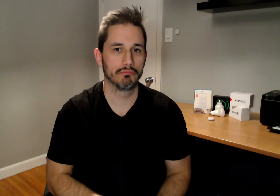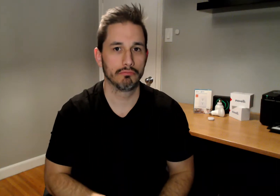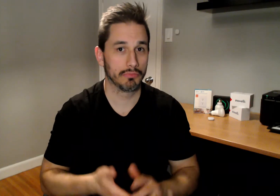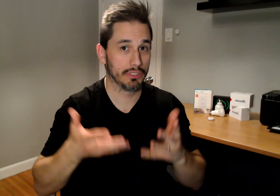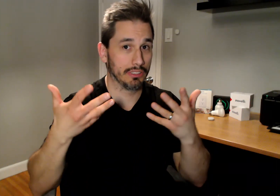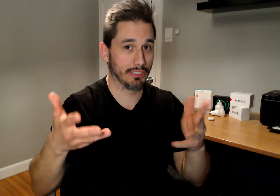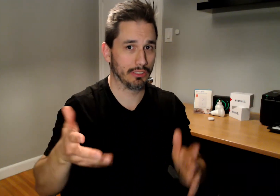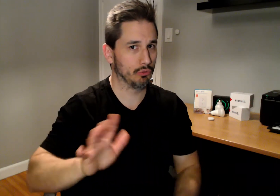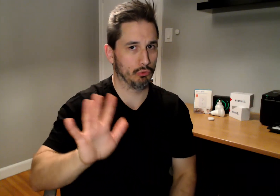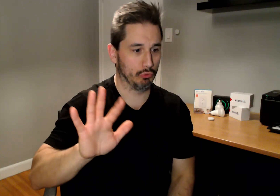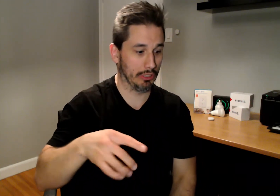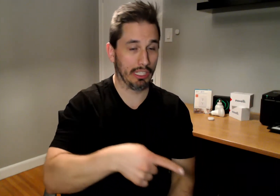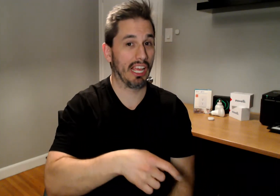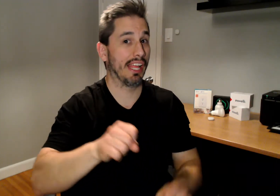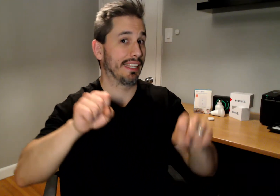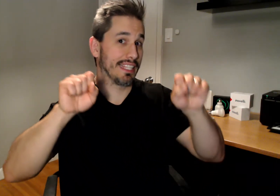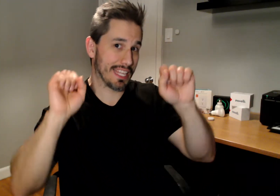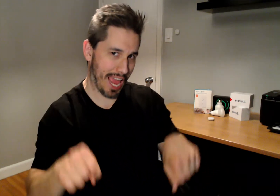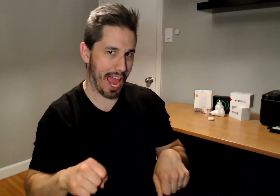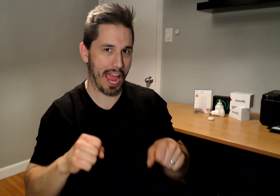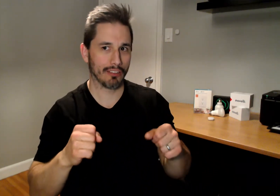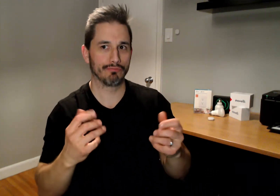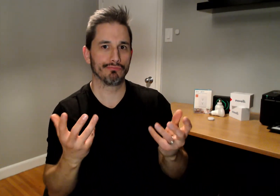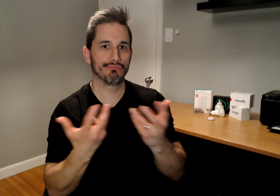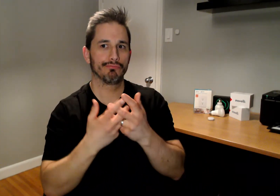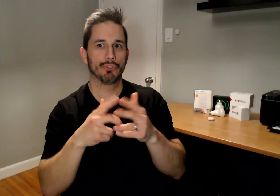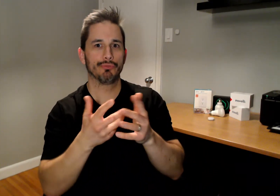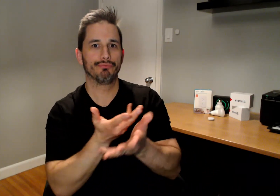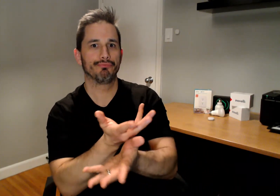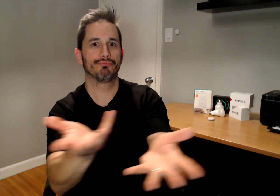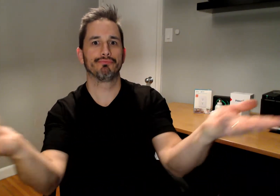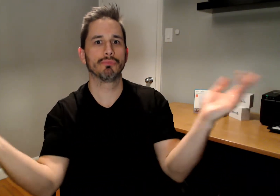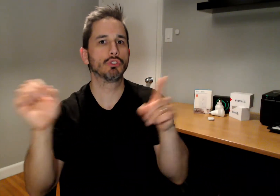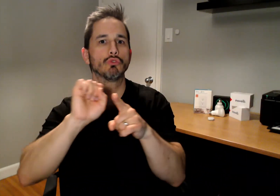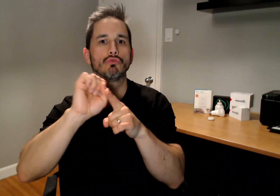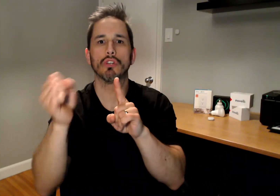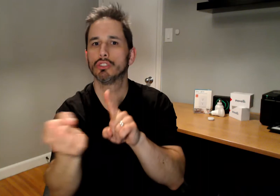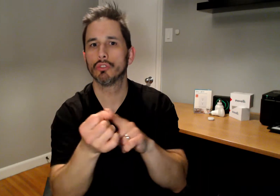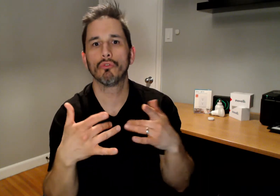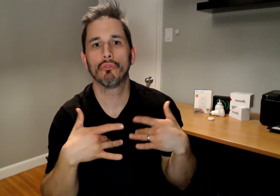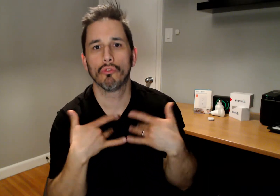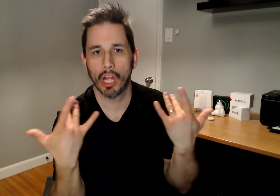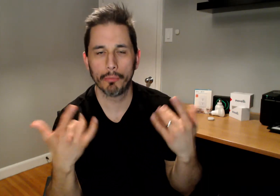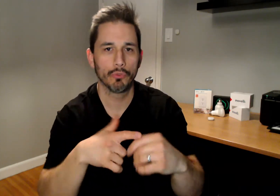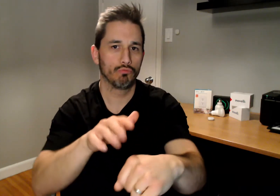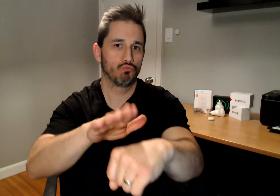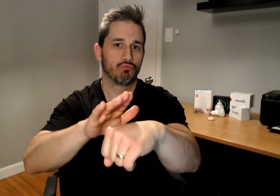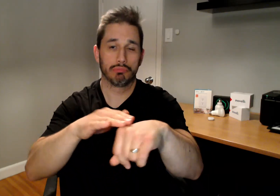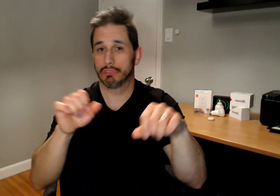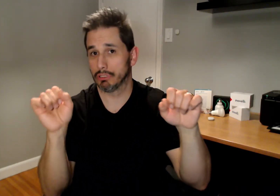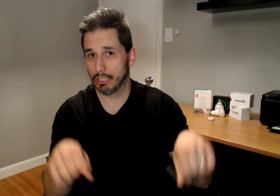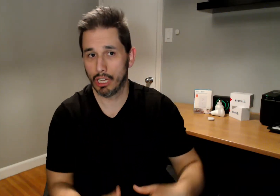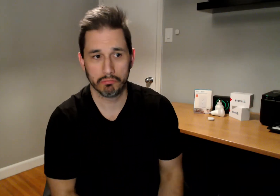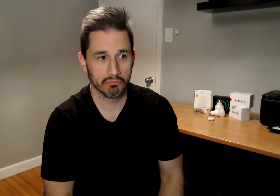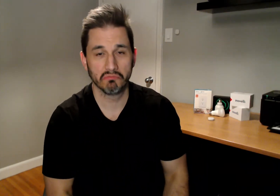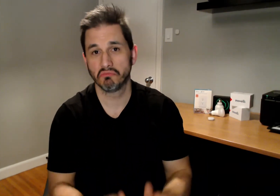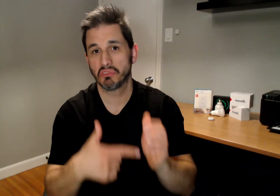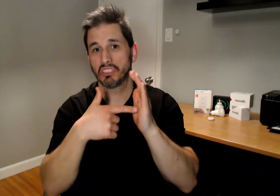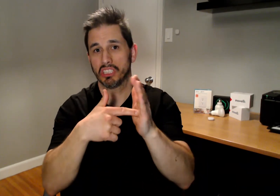the LED dims to match the strength of that light. But you can also use this LED strip to connect to different situations or